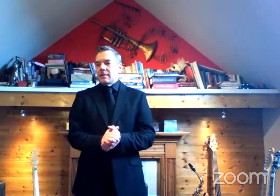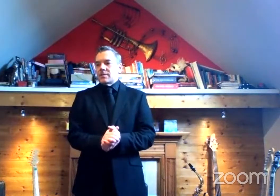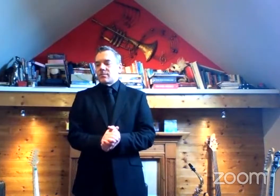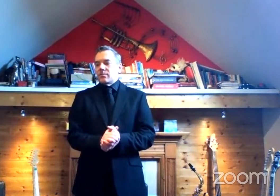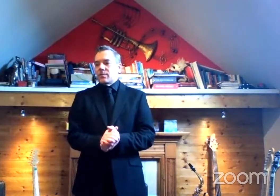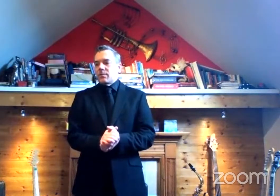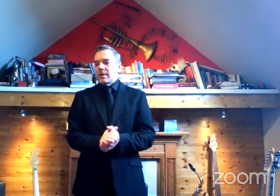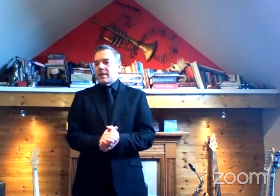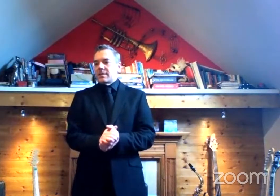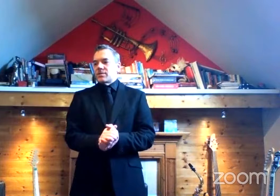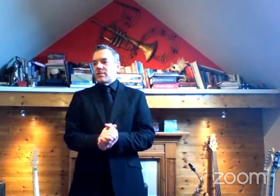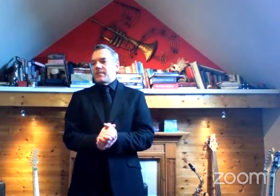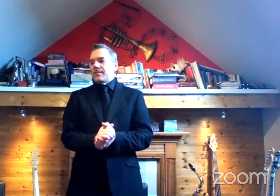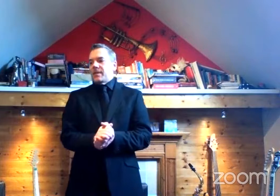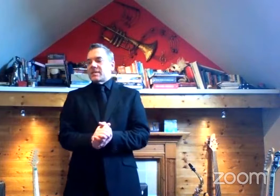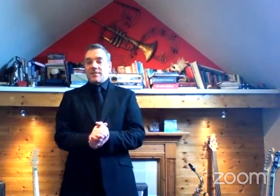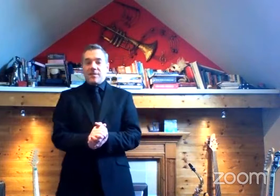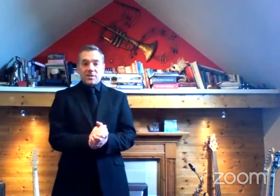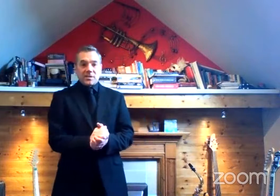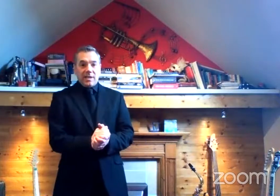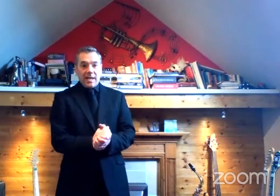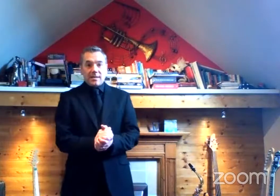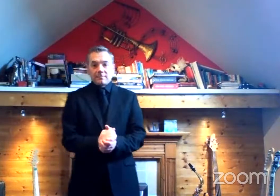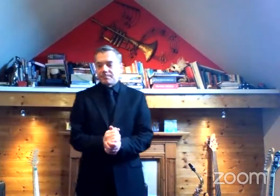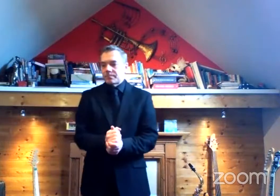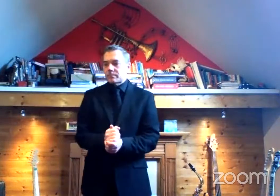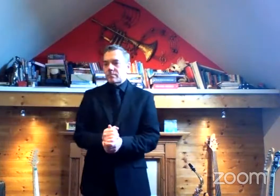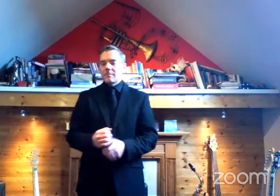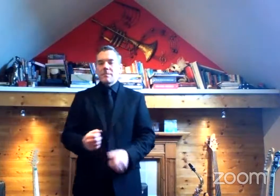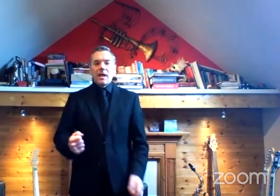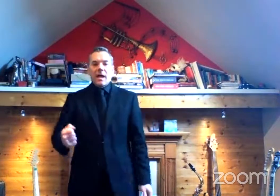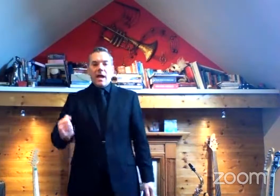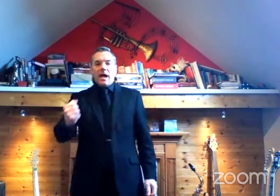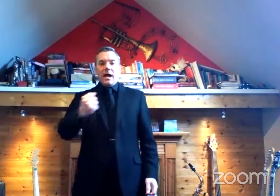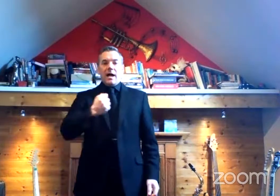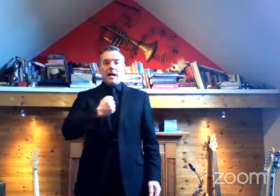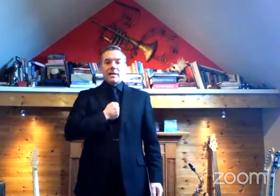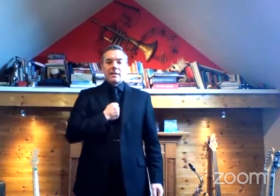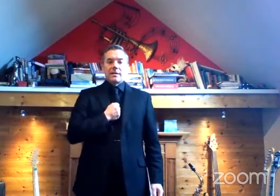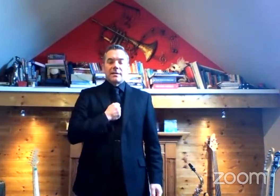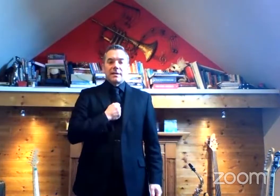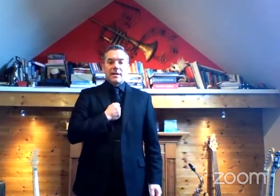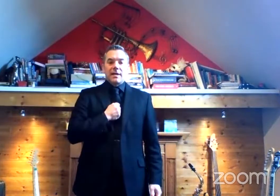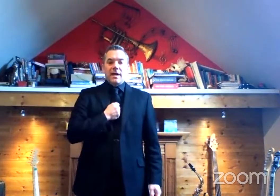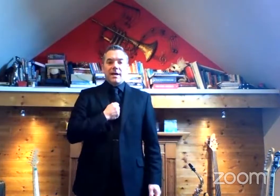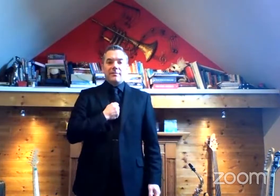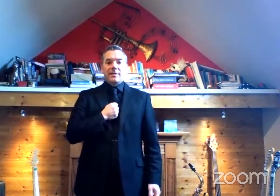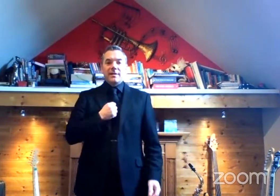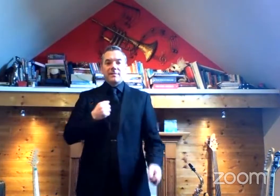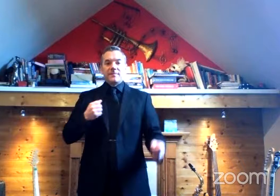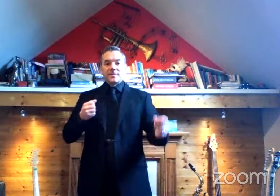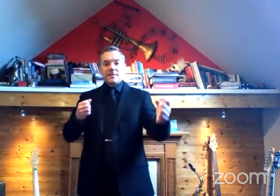Let's rewind that, so that's the first line. I have lived